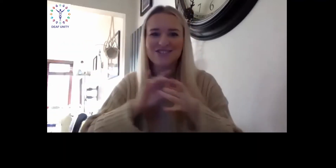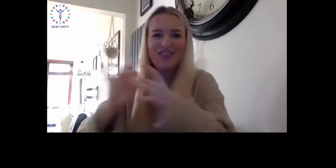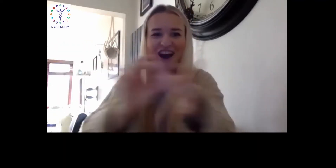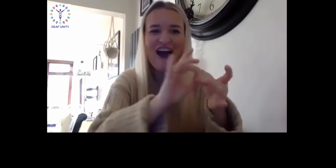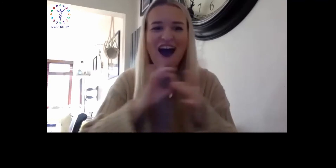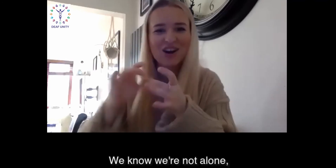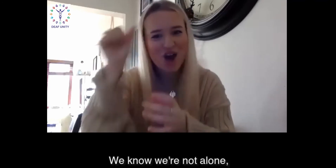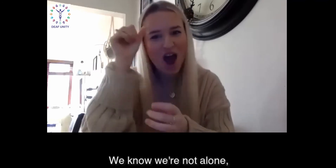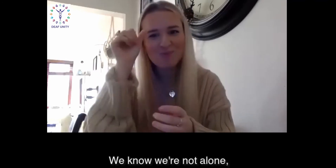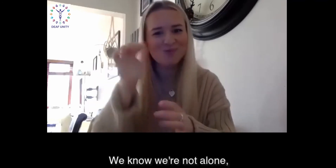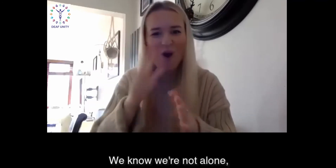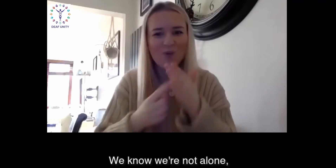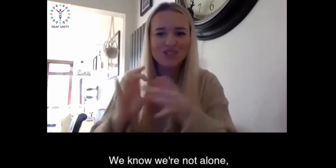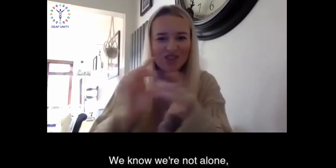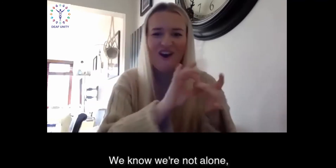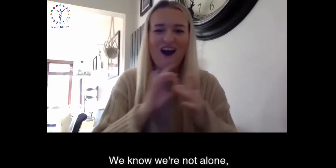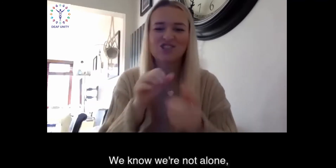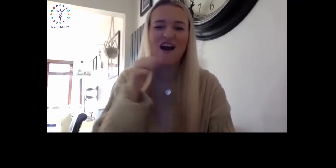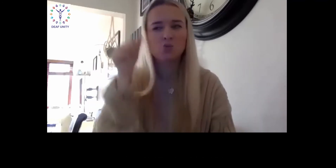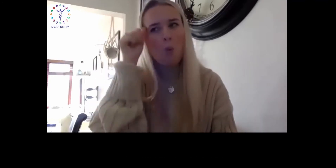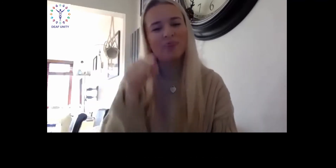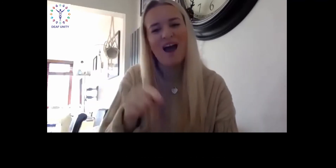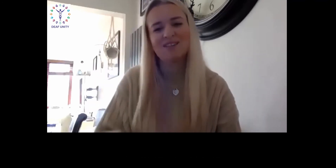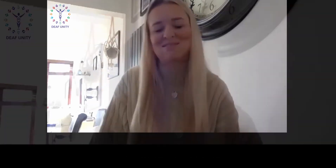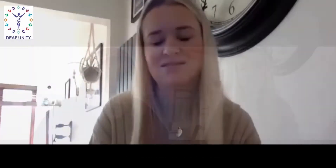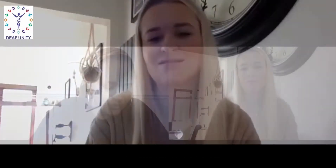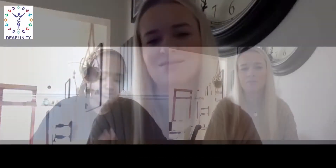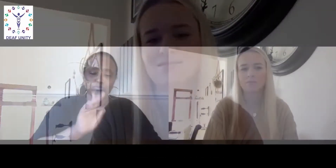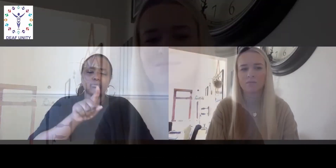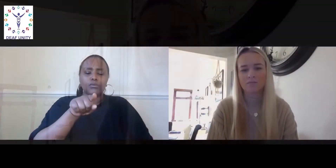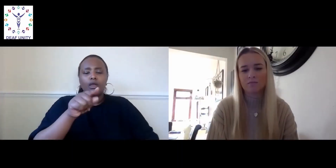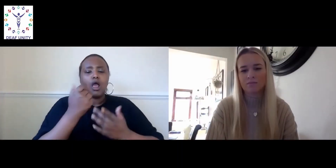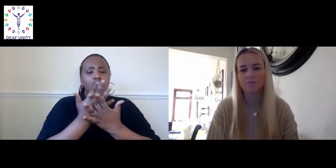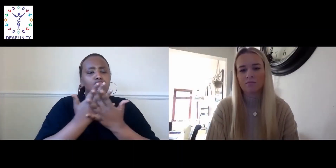each other. We know we're not alone, we're all together. It's nice to know that.